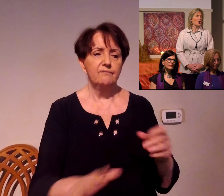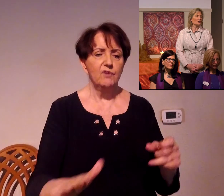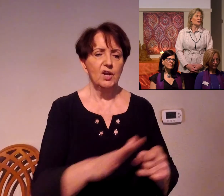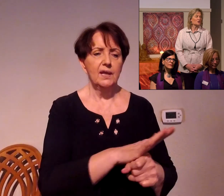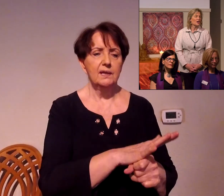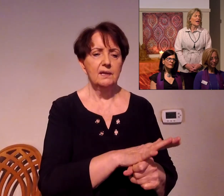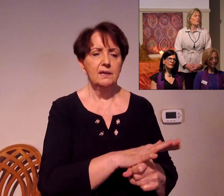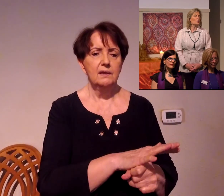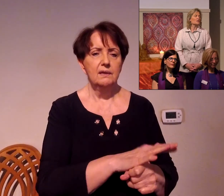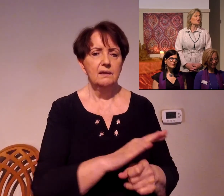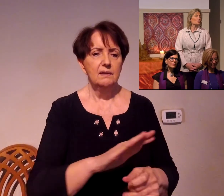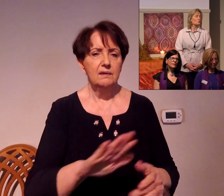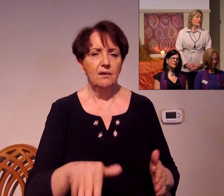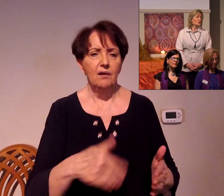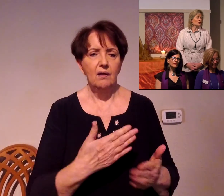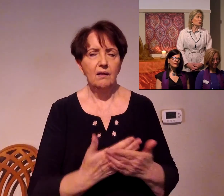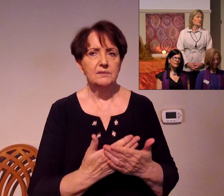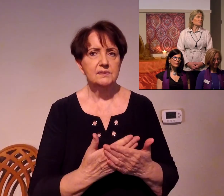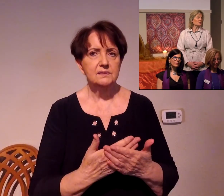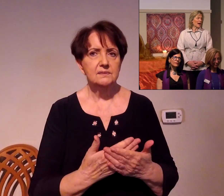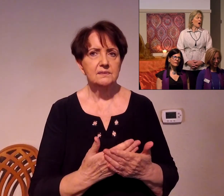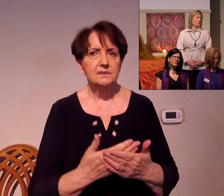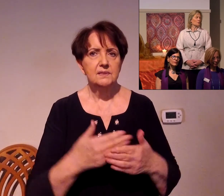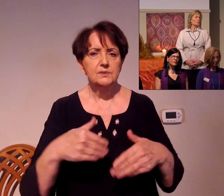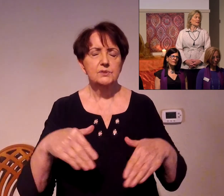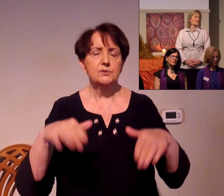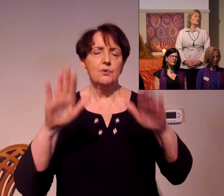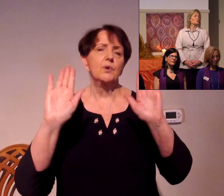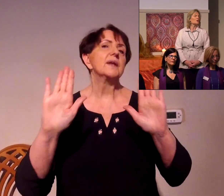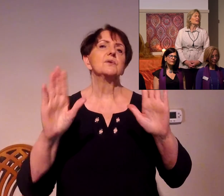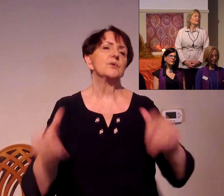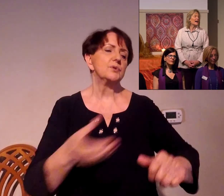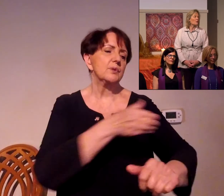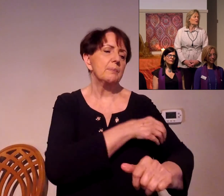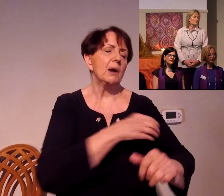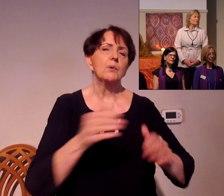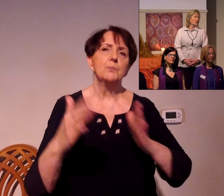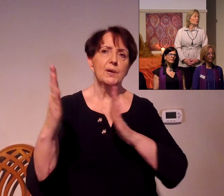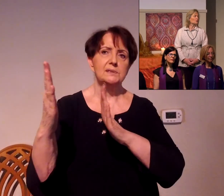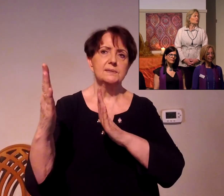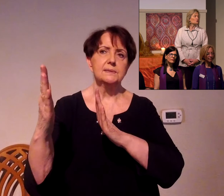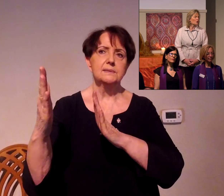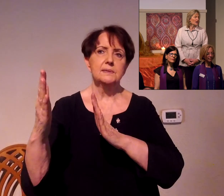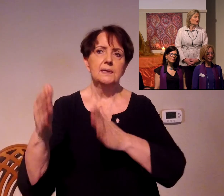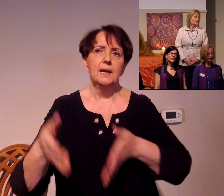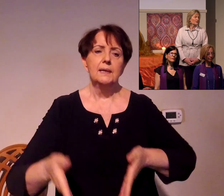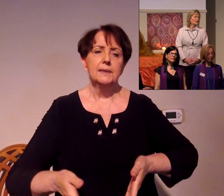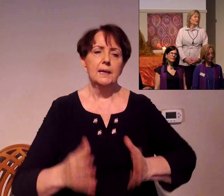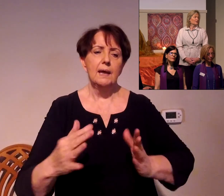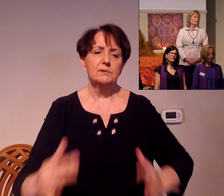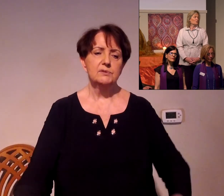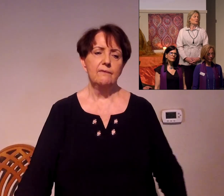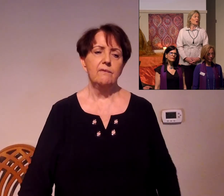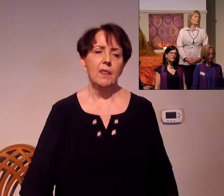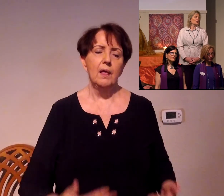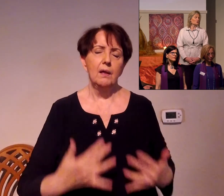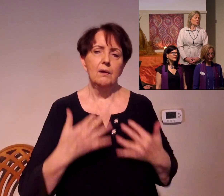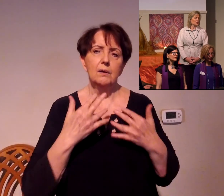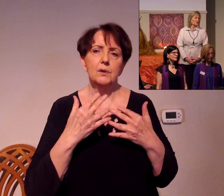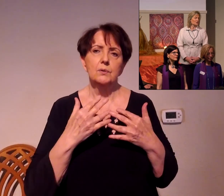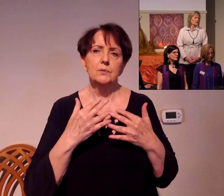and its allness, and we surrendered to this power and presence, and we allow it to flow through us with